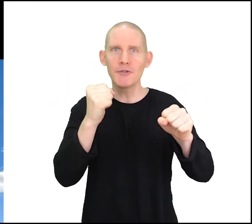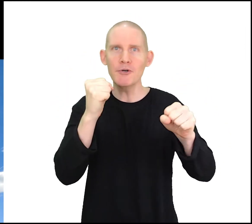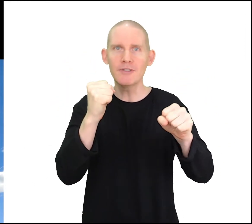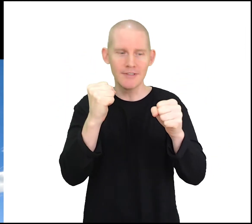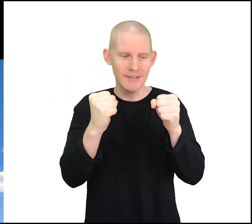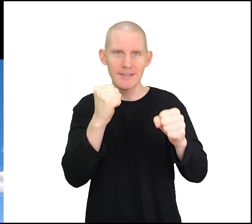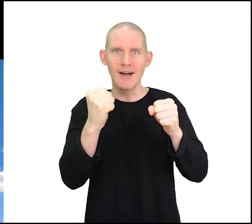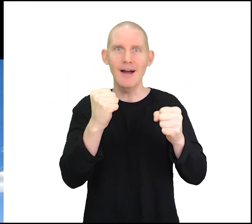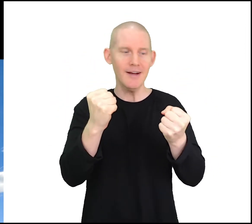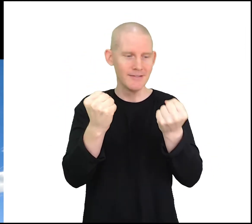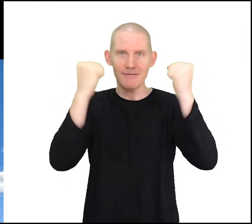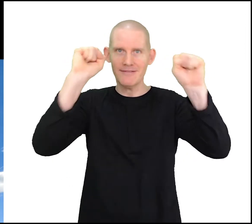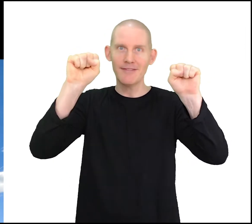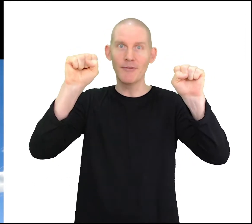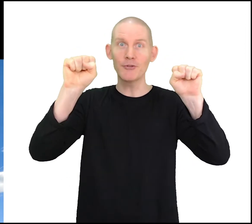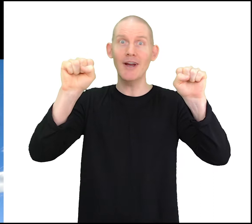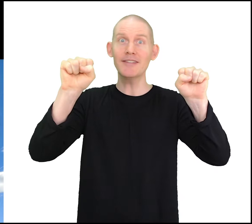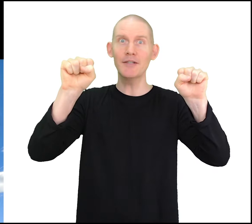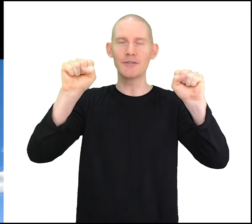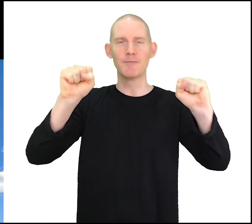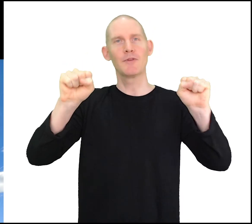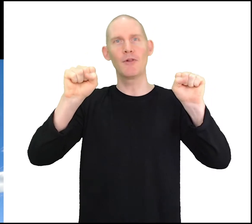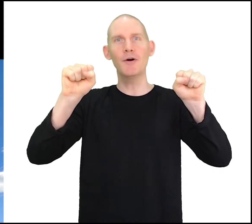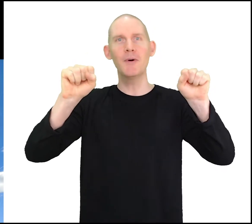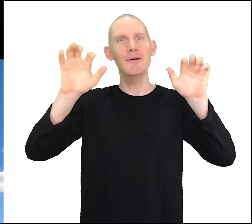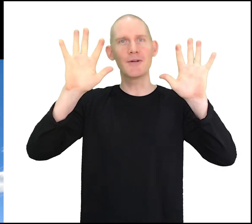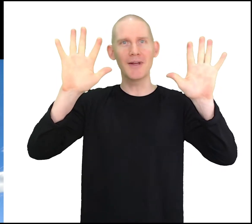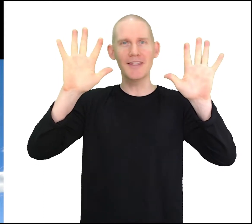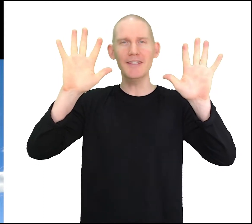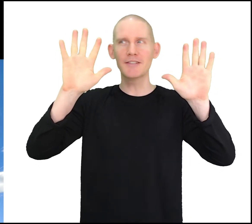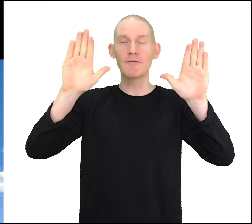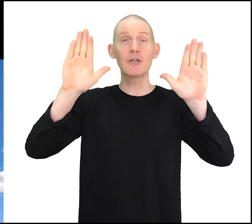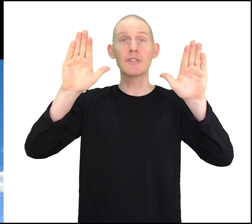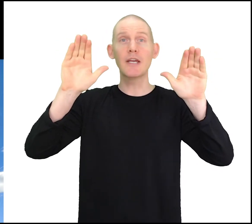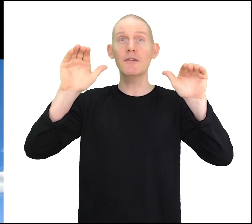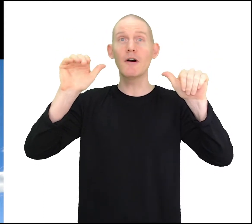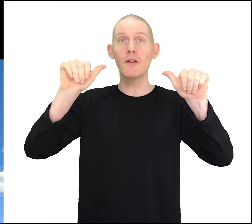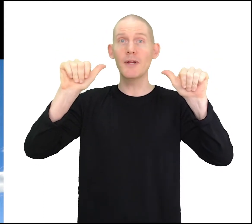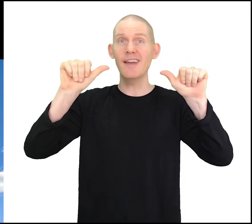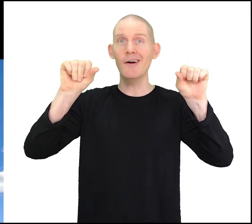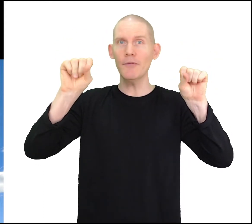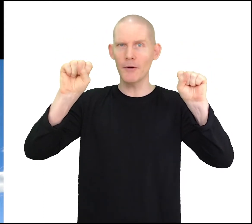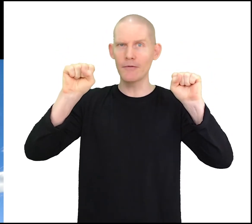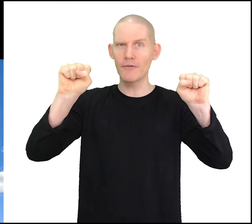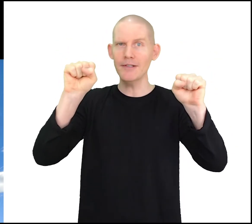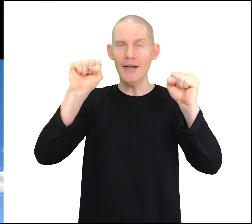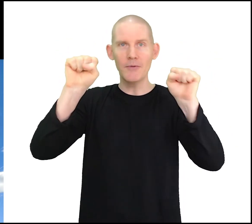dukes. Aha, those are S's. The long way, we go like this, fingers together, all the way down, thumb in front. We have